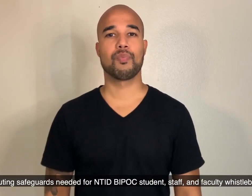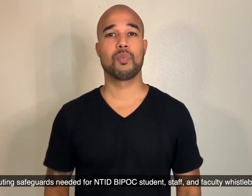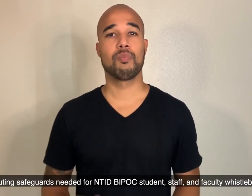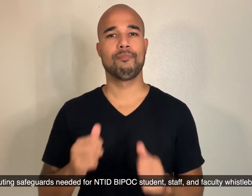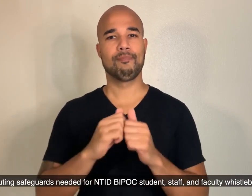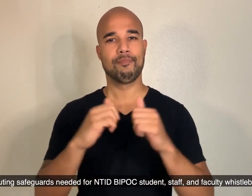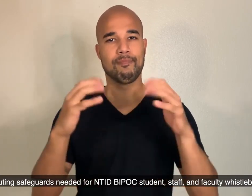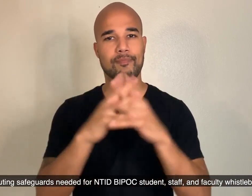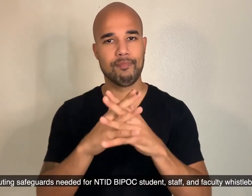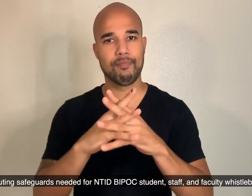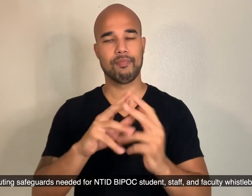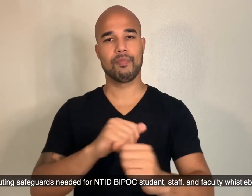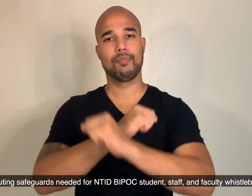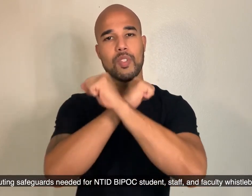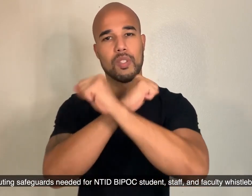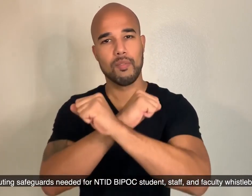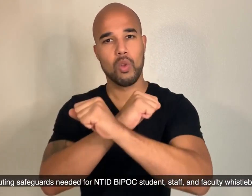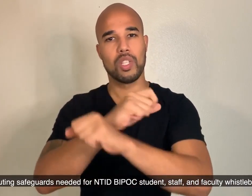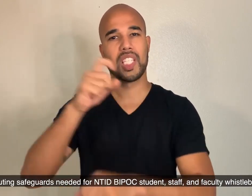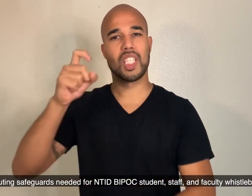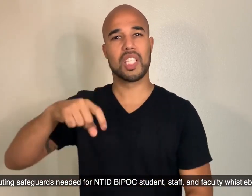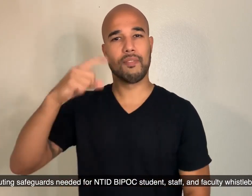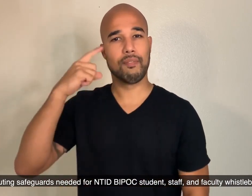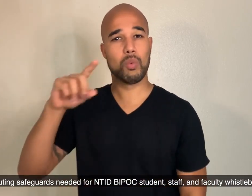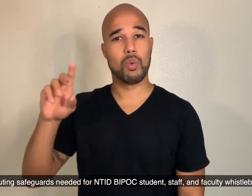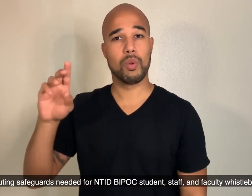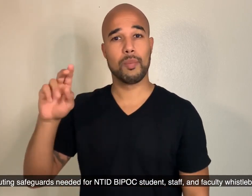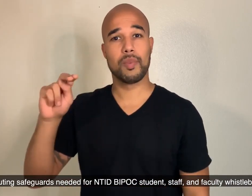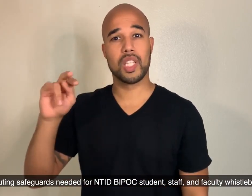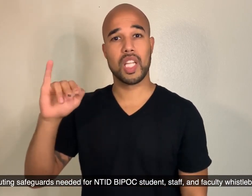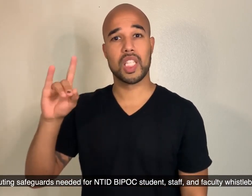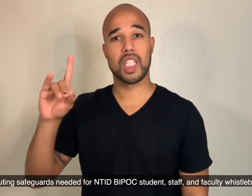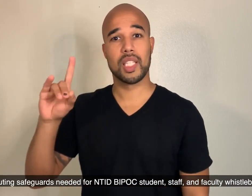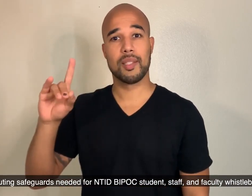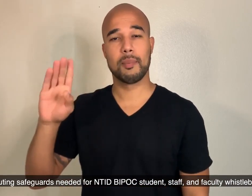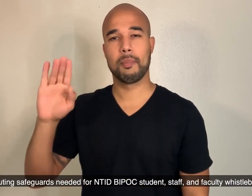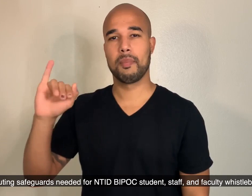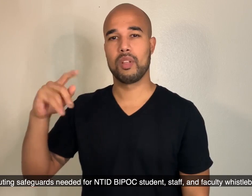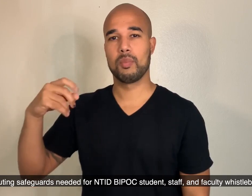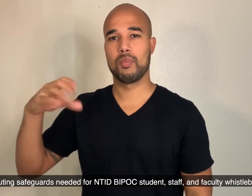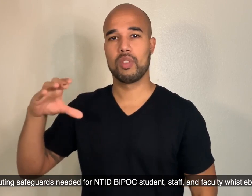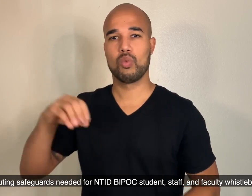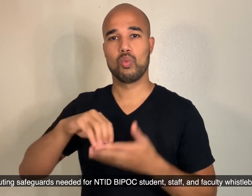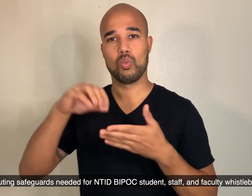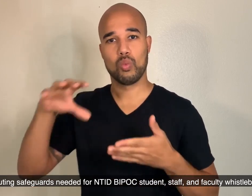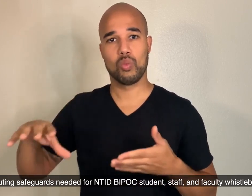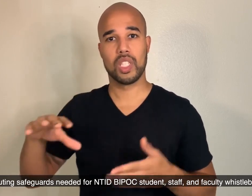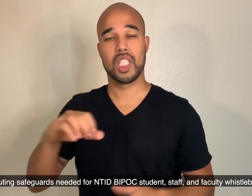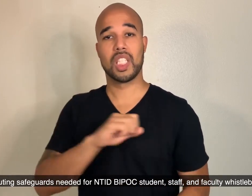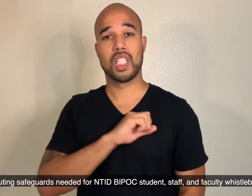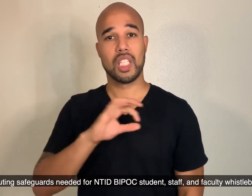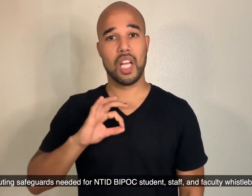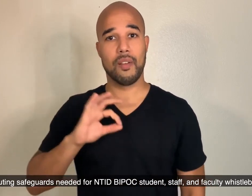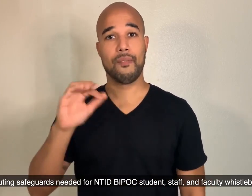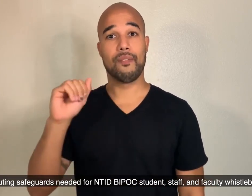Instituting safeguards needed for NTID BIPOC students, staff, and faculty